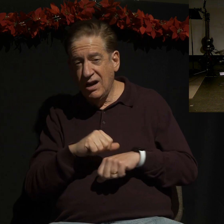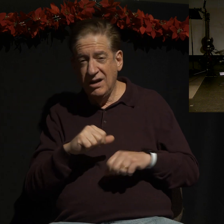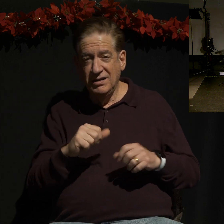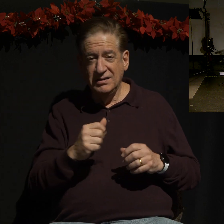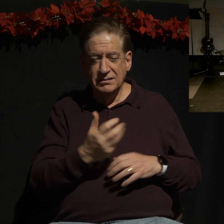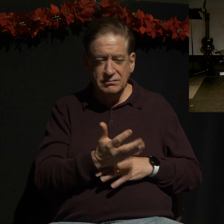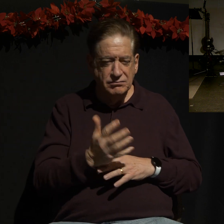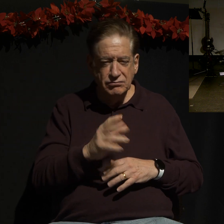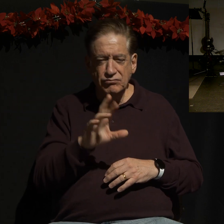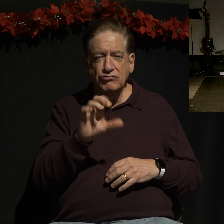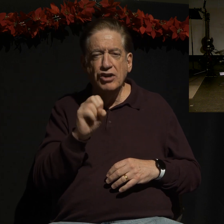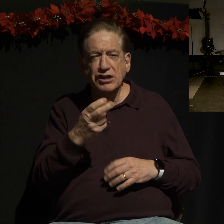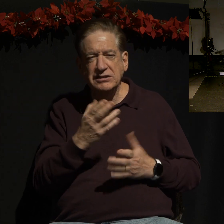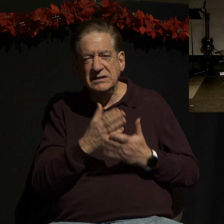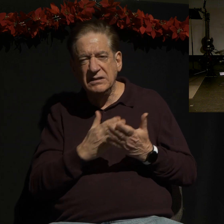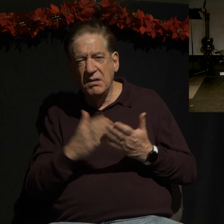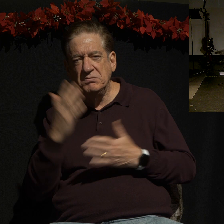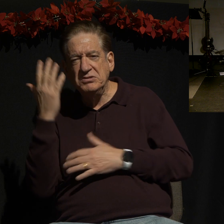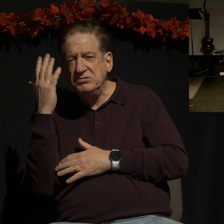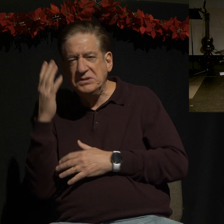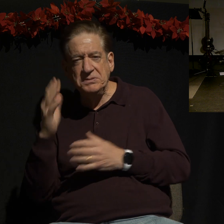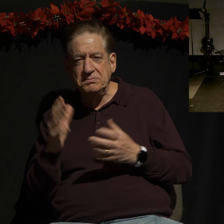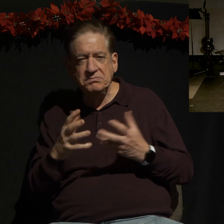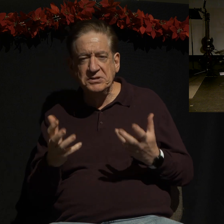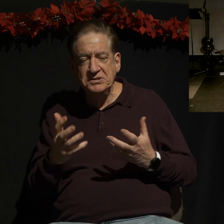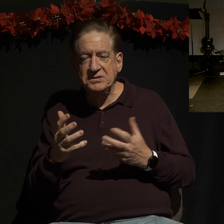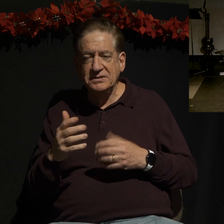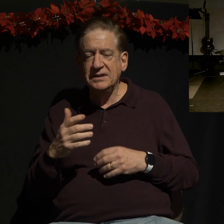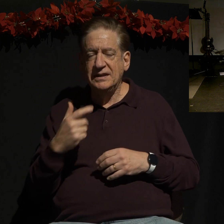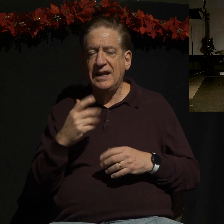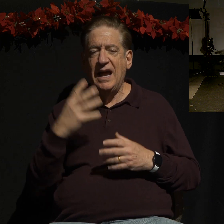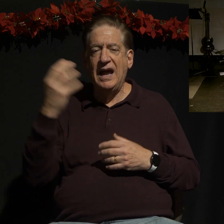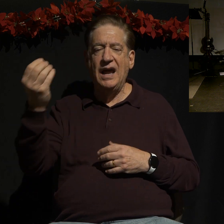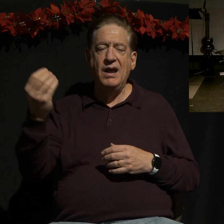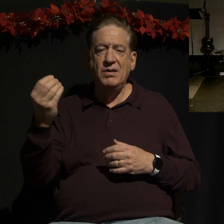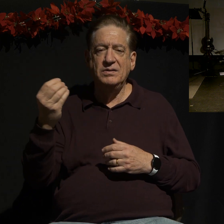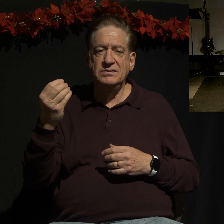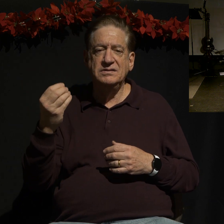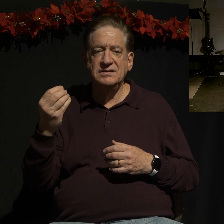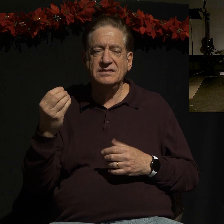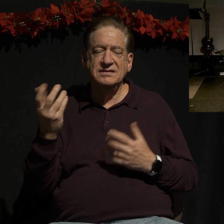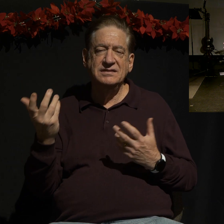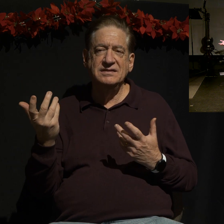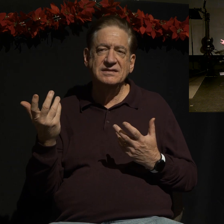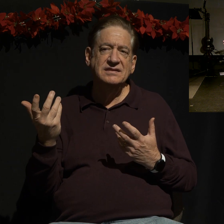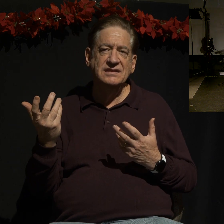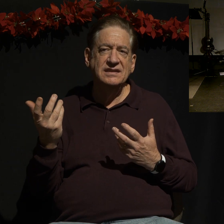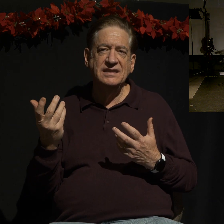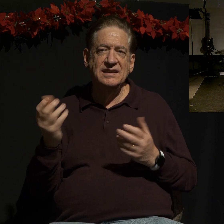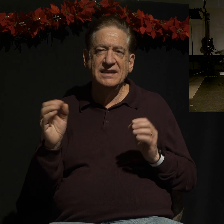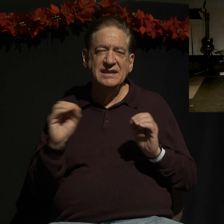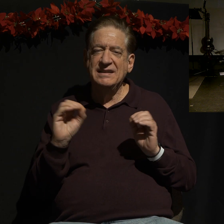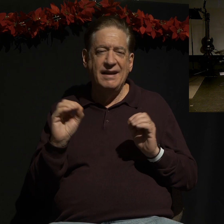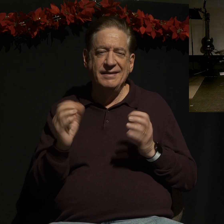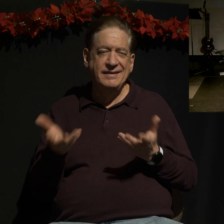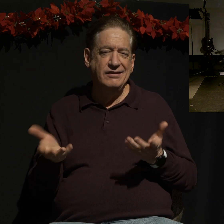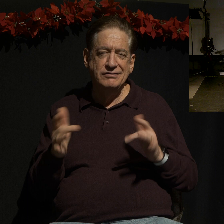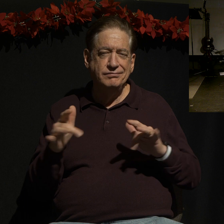there's some trees. And this is just out in, there's nothing here. It's